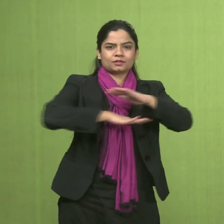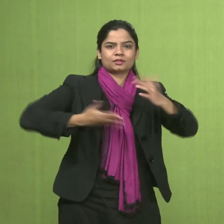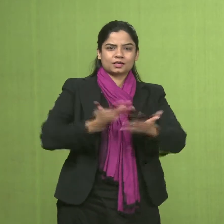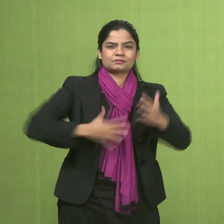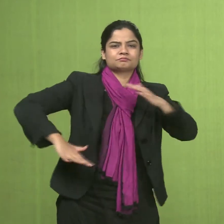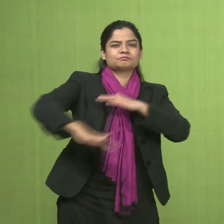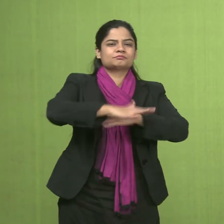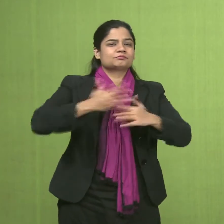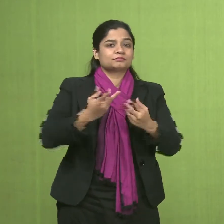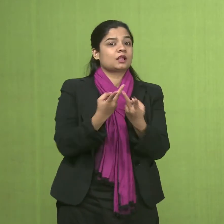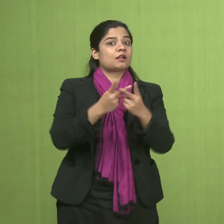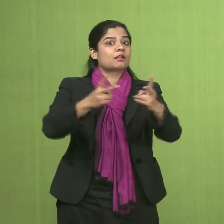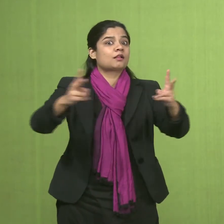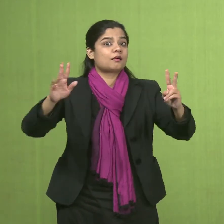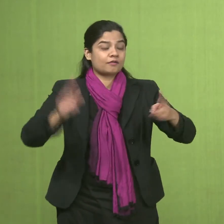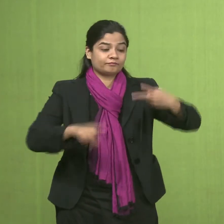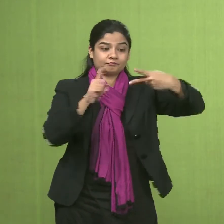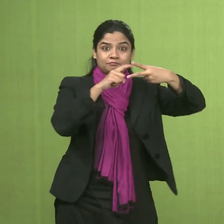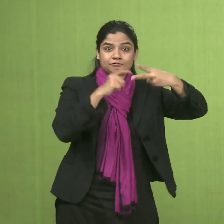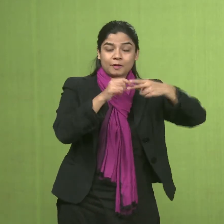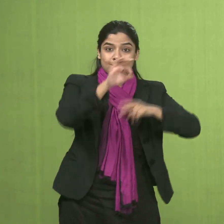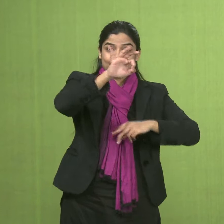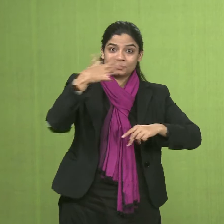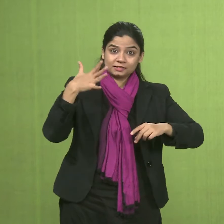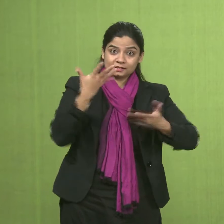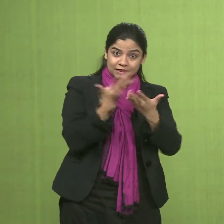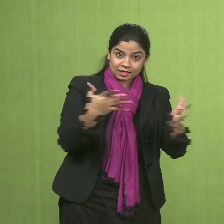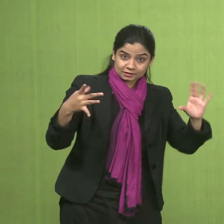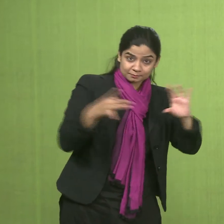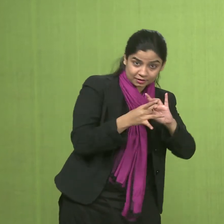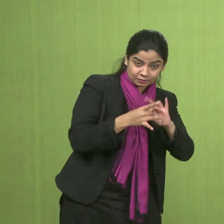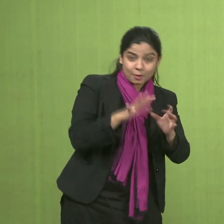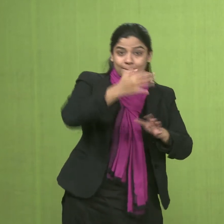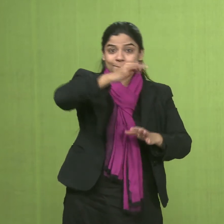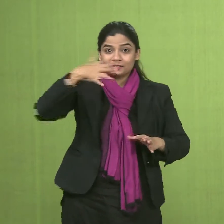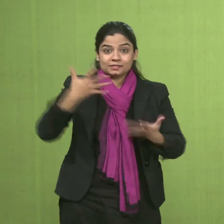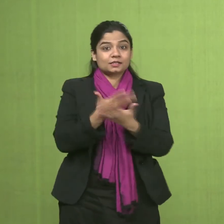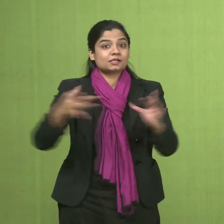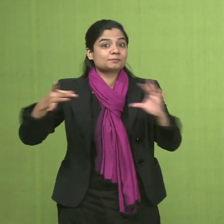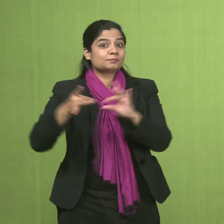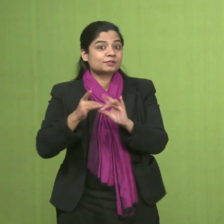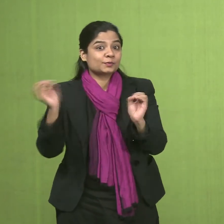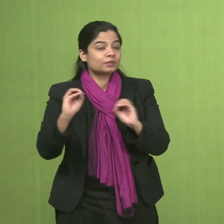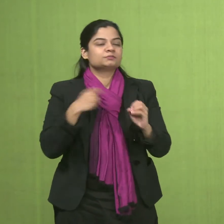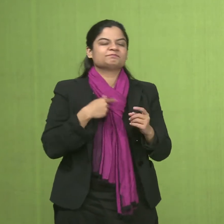We discussed about the household equipments, the two categories, electrical equipments and non-electrical